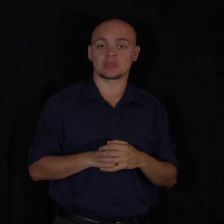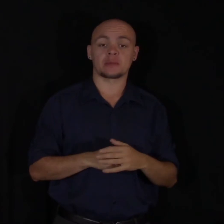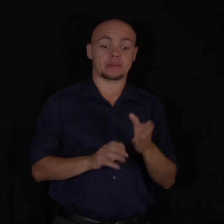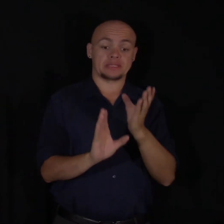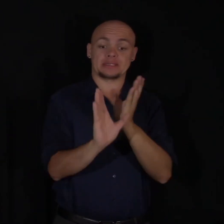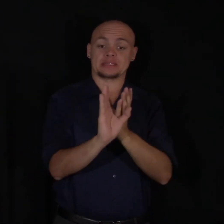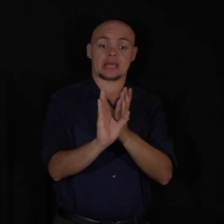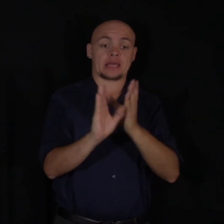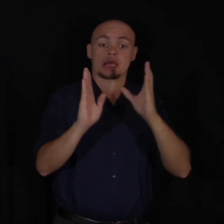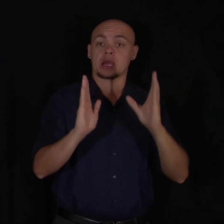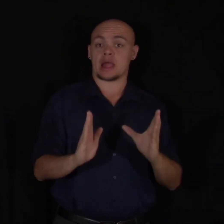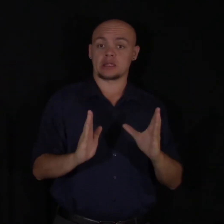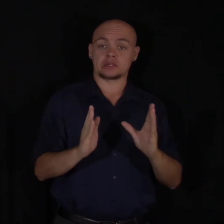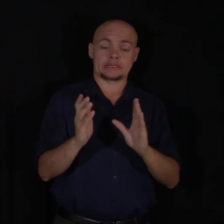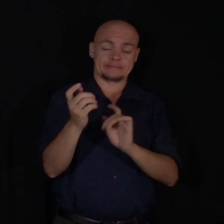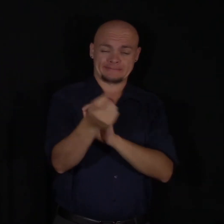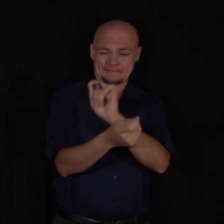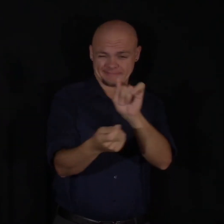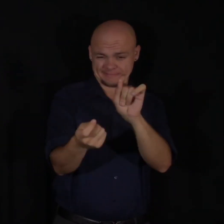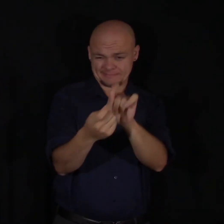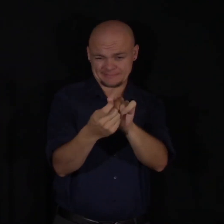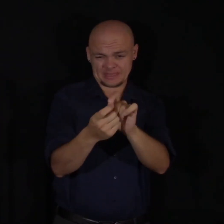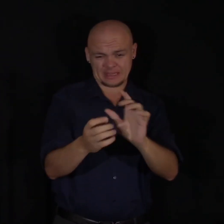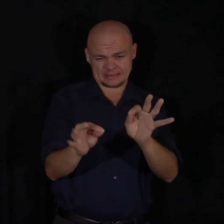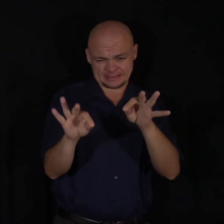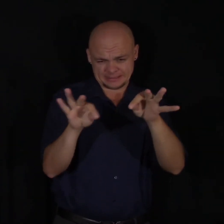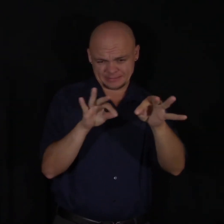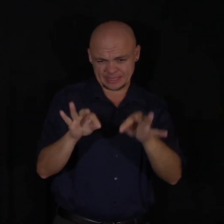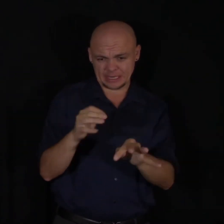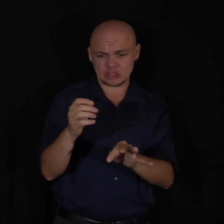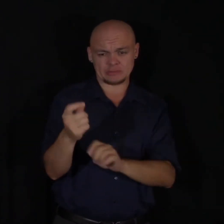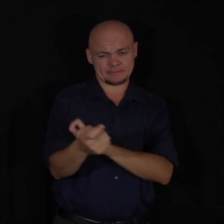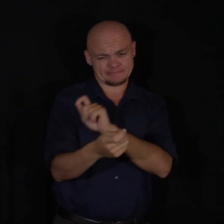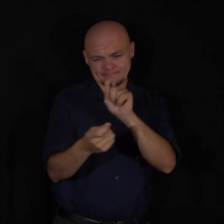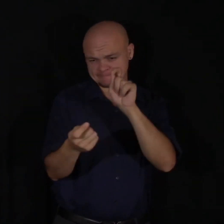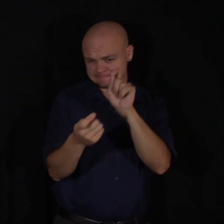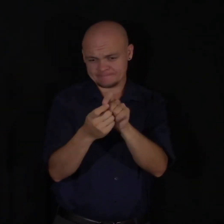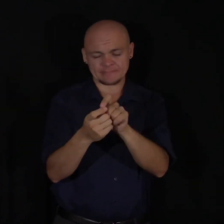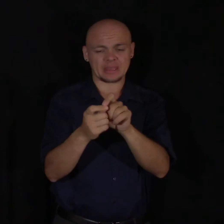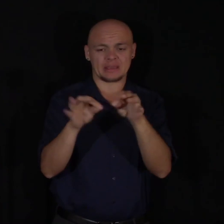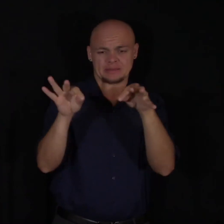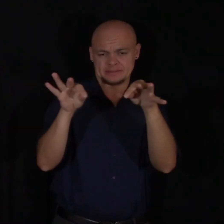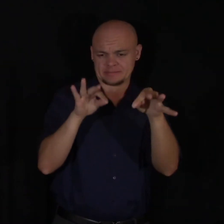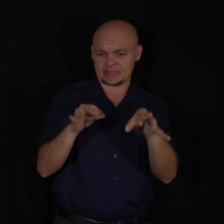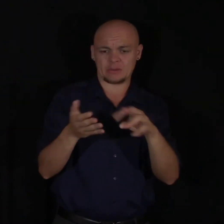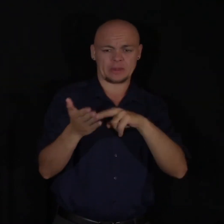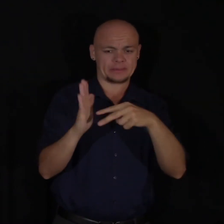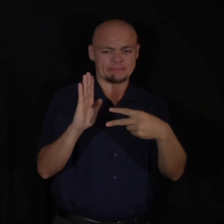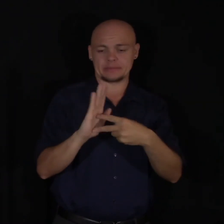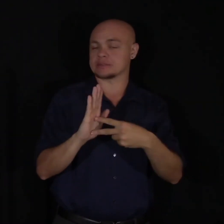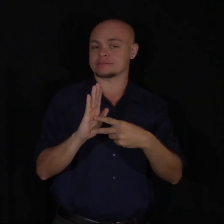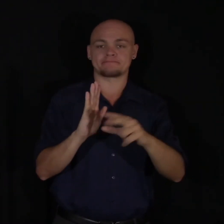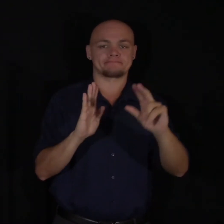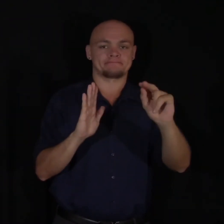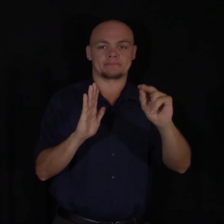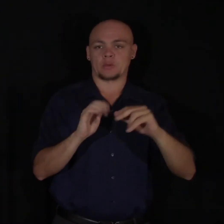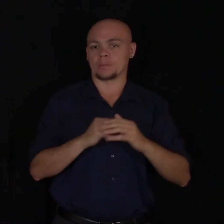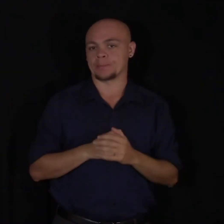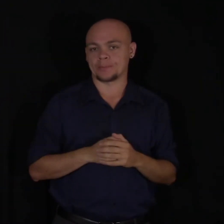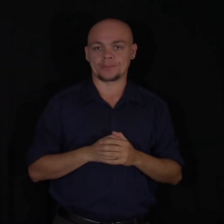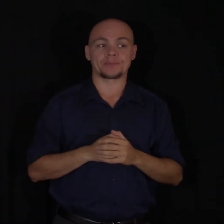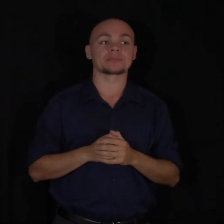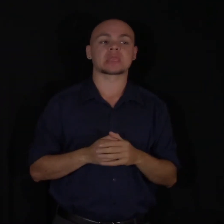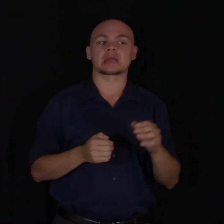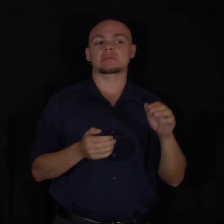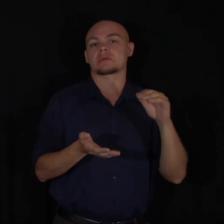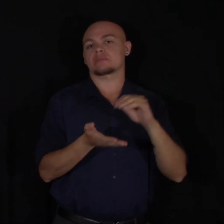psychologists have yet to pinpoint an official explanation to what a personality is. However, it was jotted